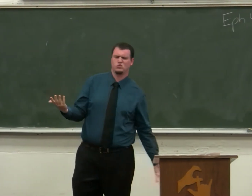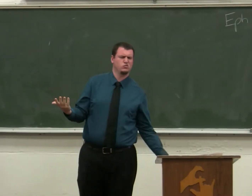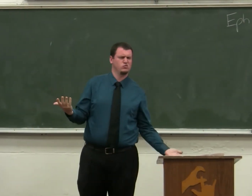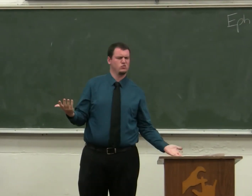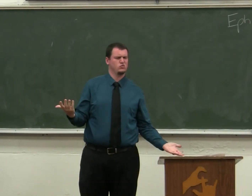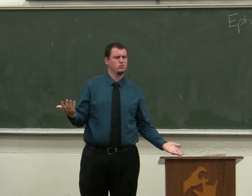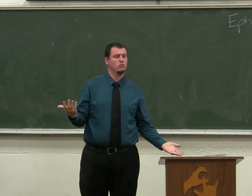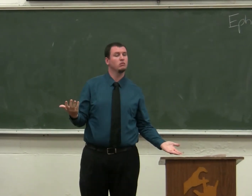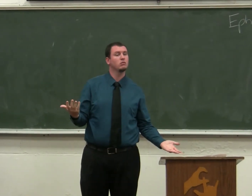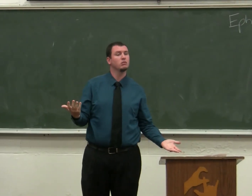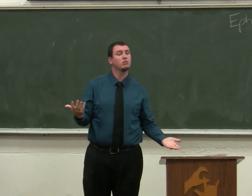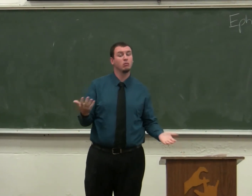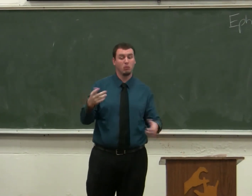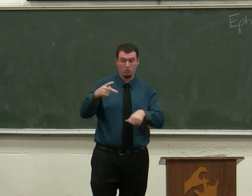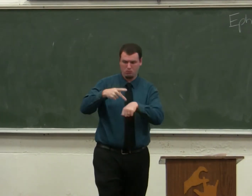mean by new?